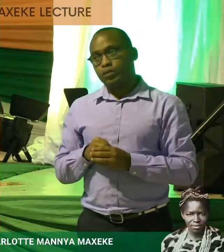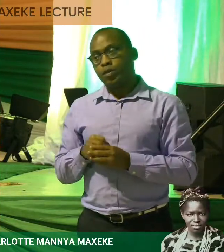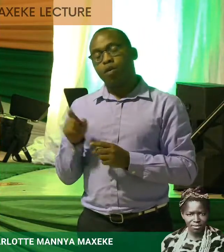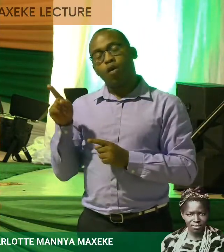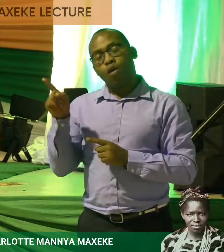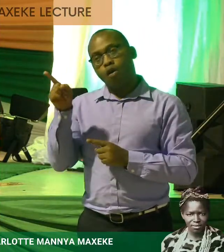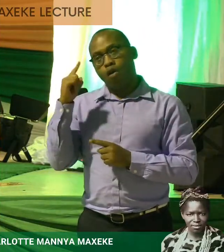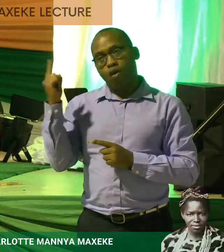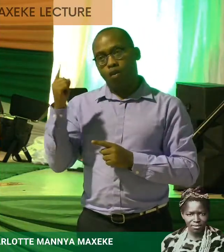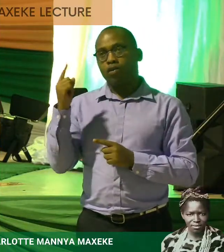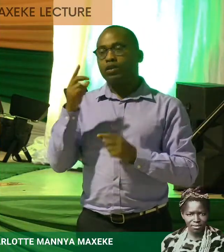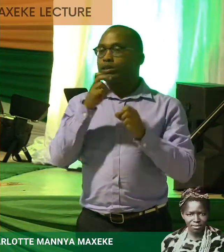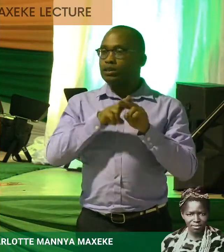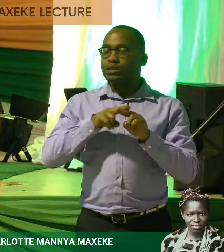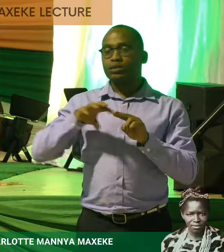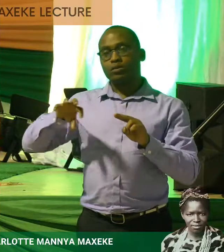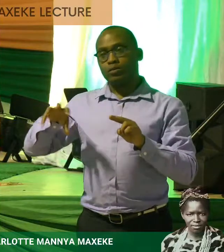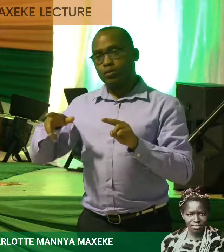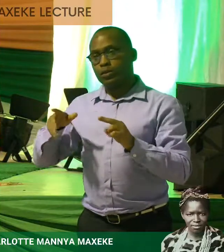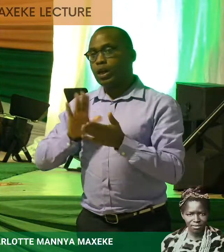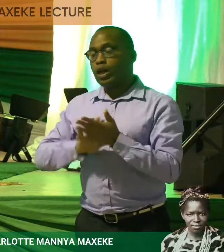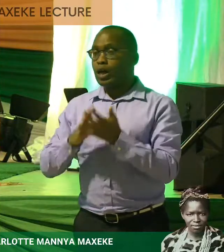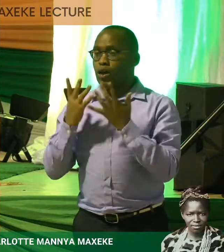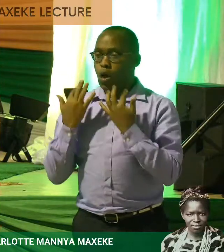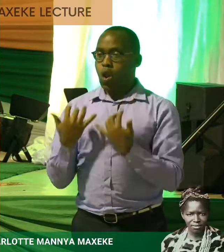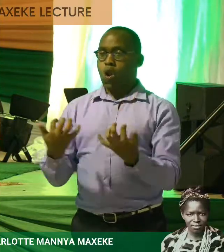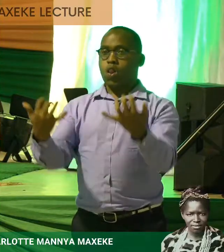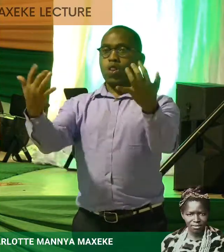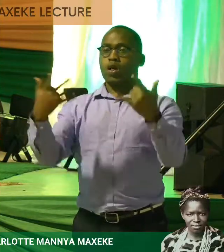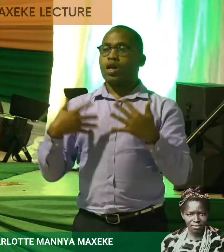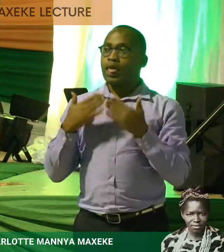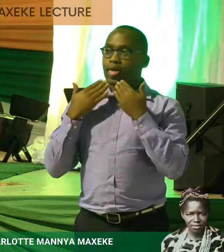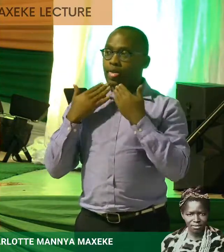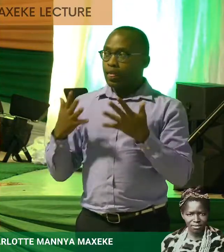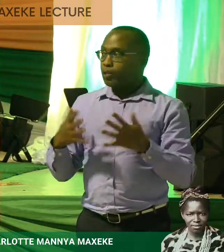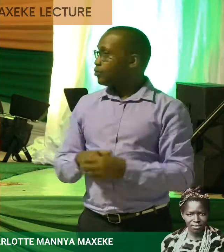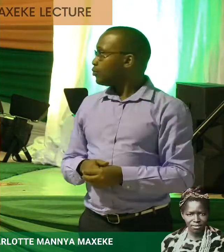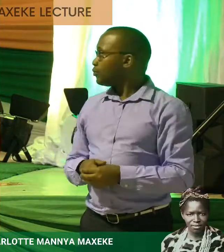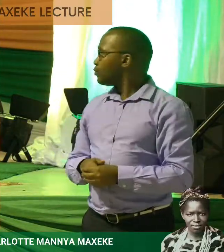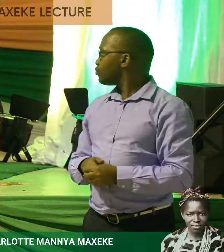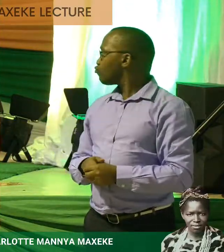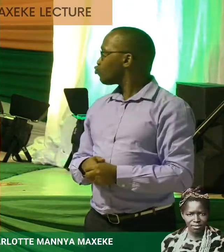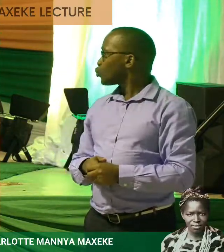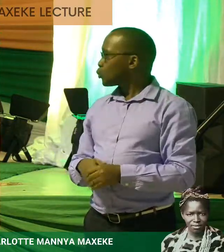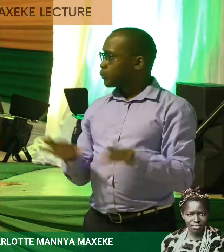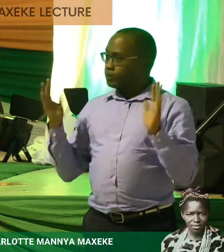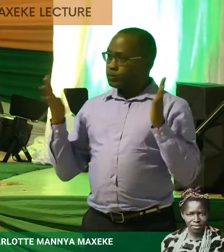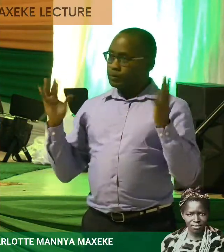ku-officials zonke naku-audience yonke enkosi kakhulu